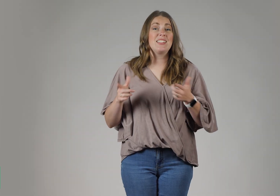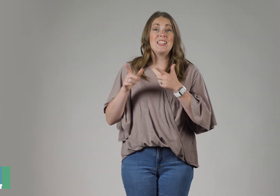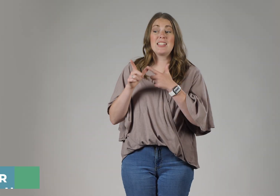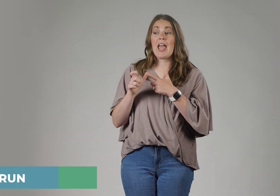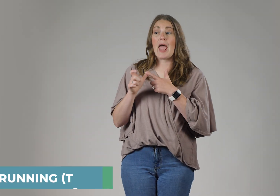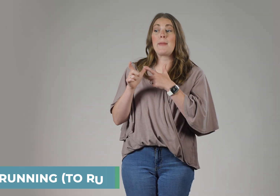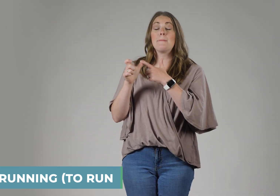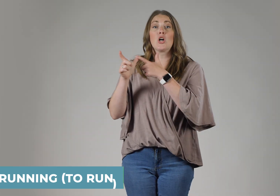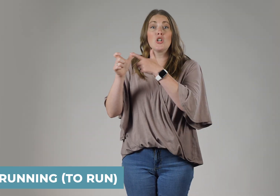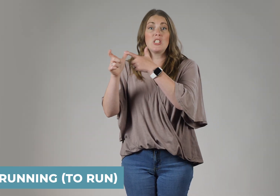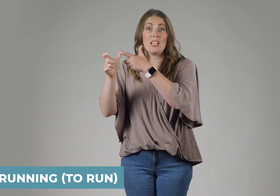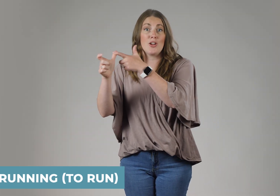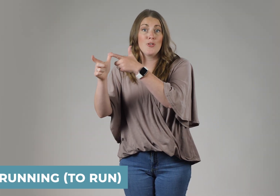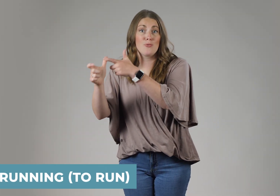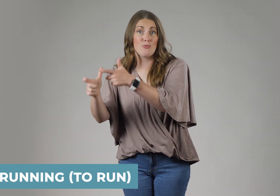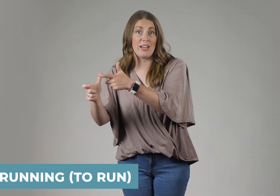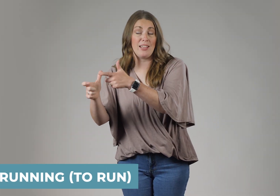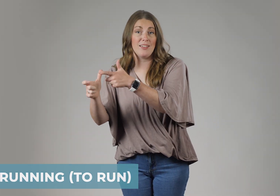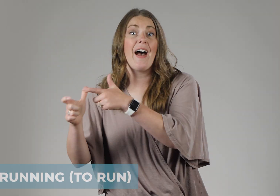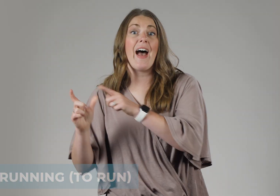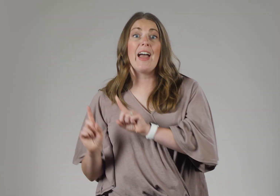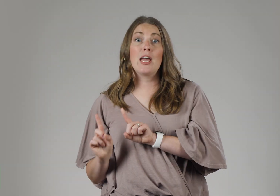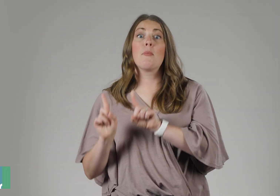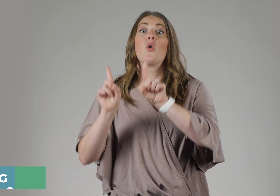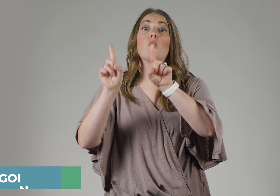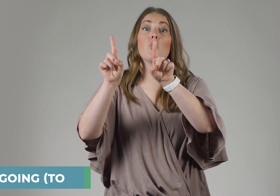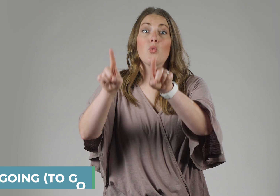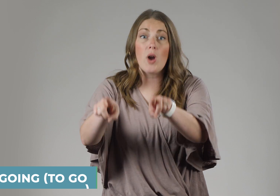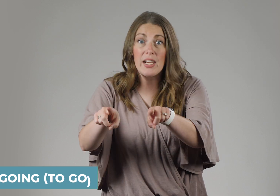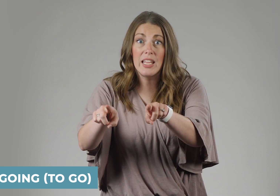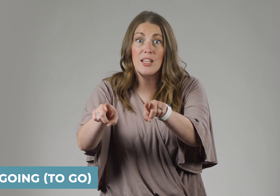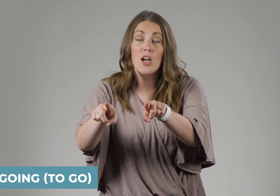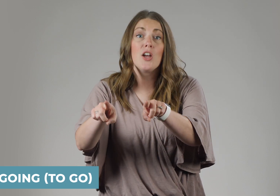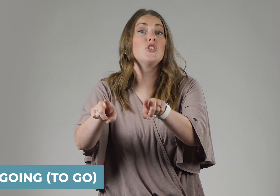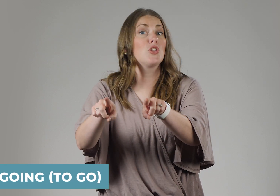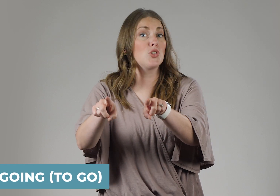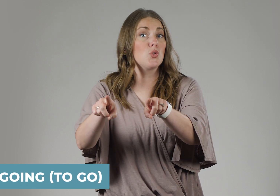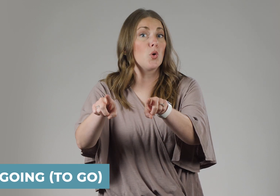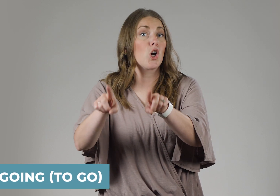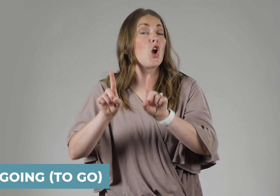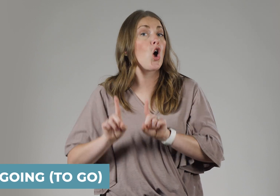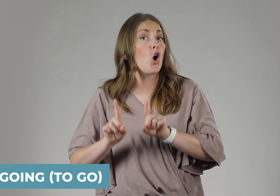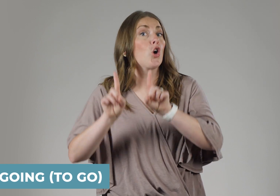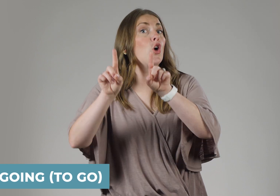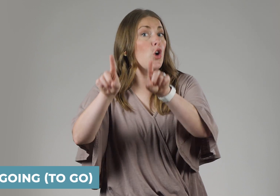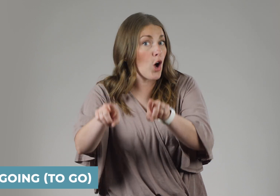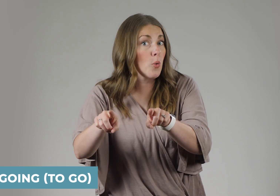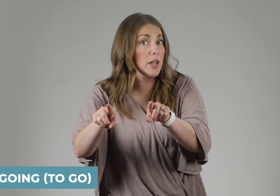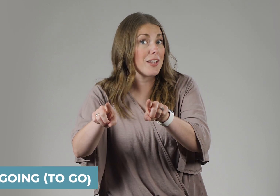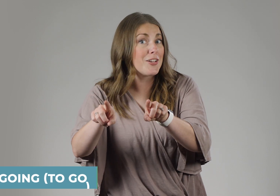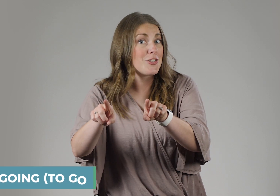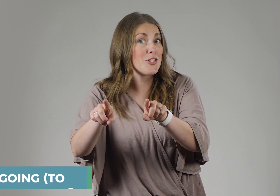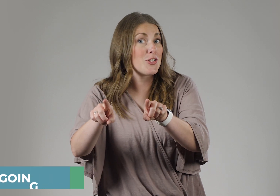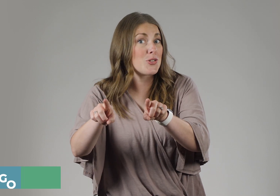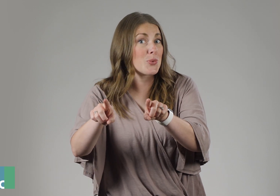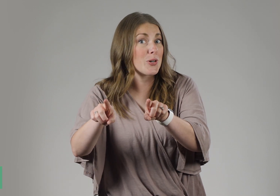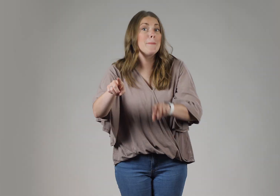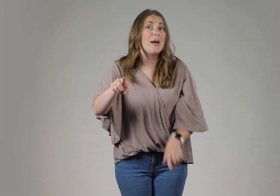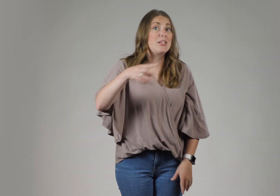is a person running. I am running to the store, going to the store. My